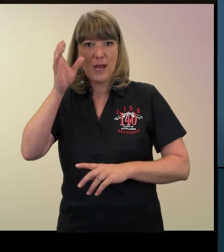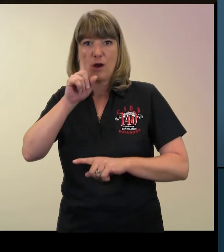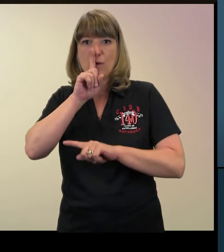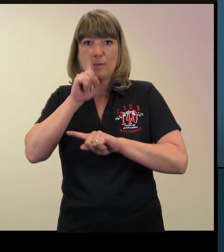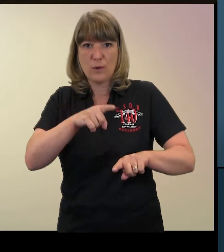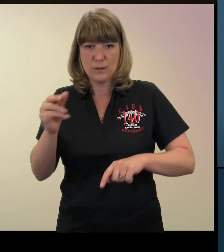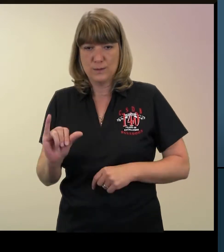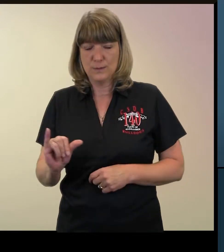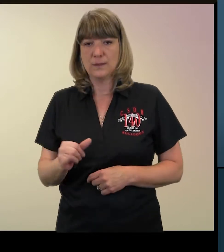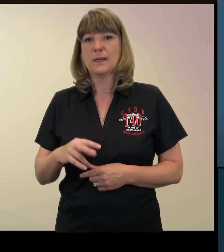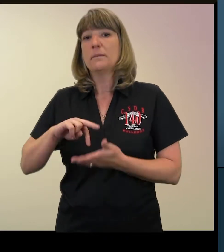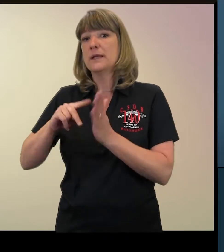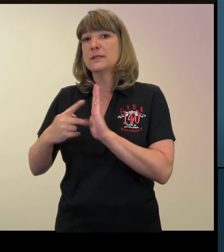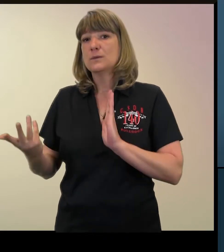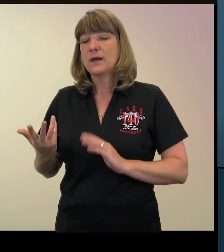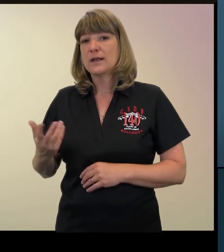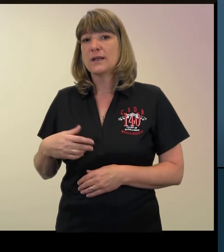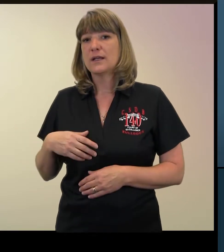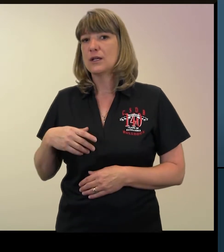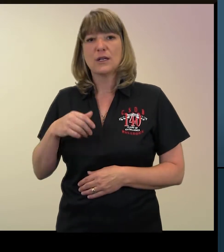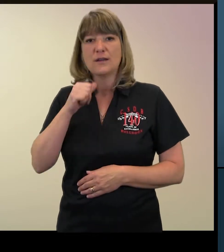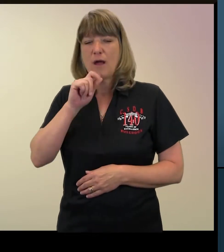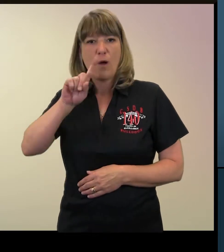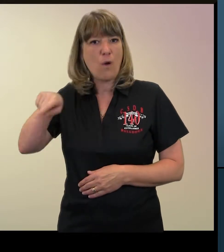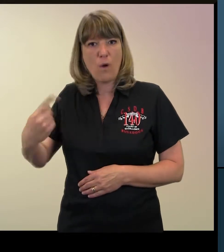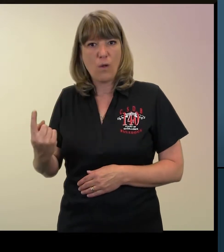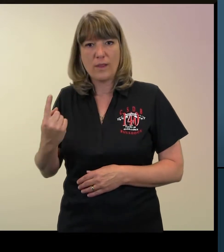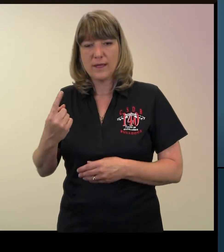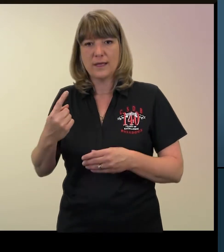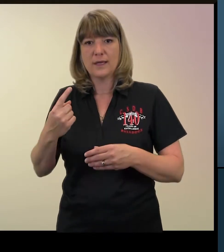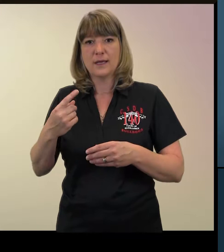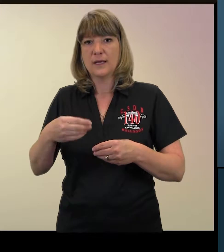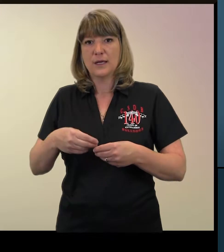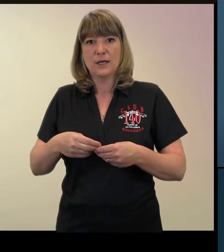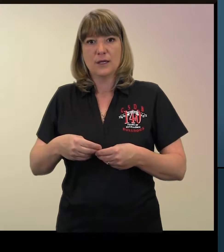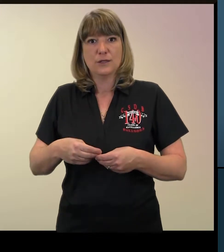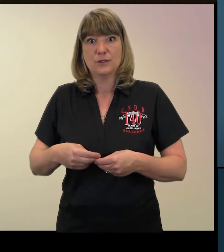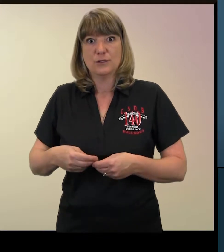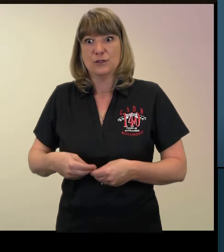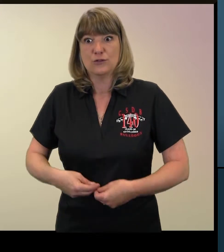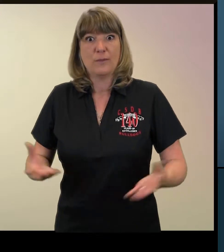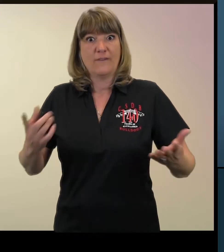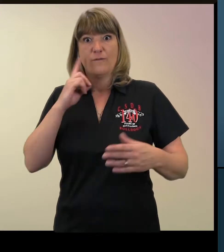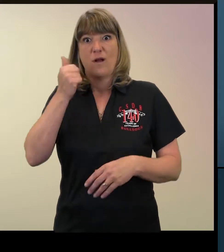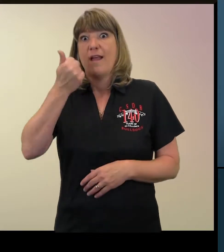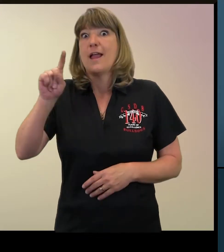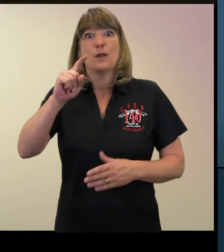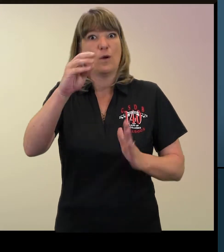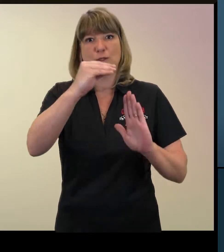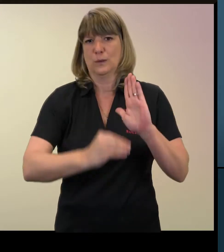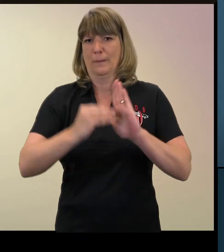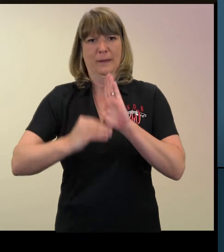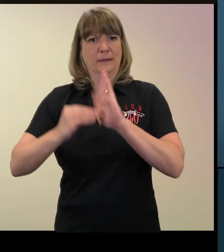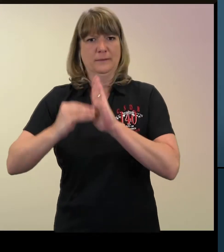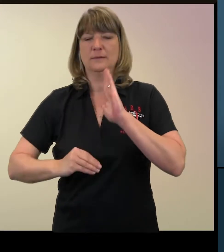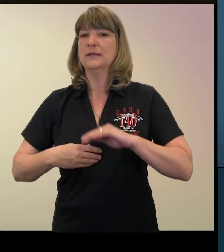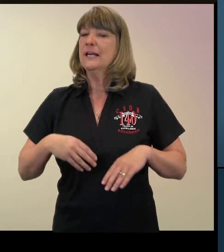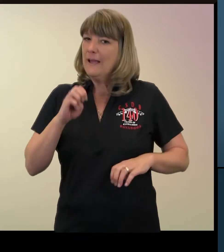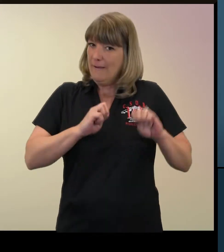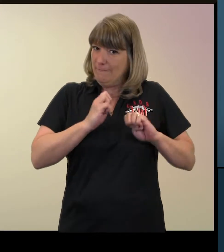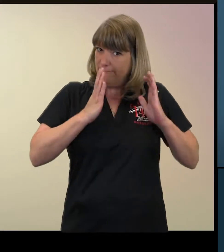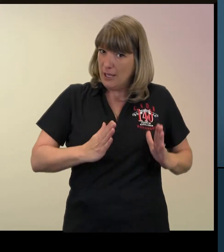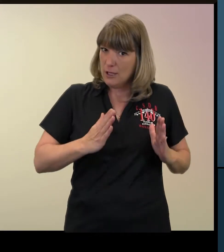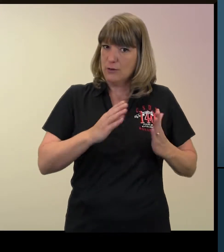this means is that it shouldn't just be distributed to anybody to complete. It must be completed by an evaluator who